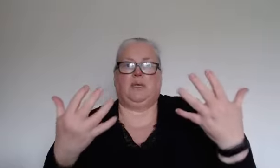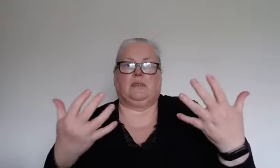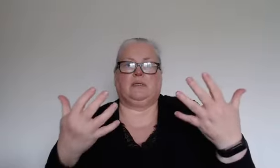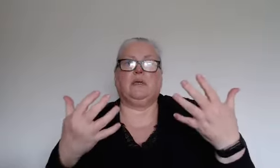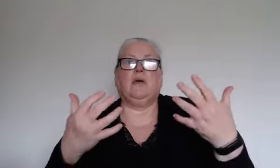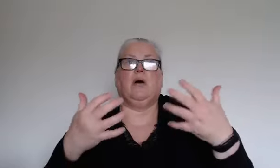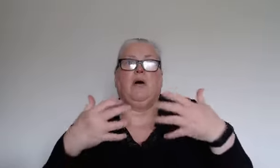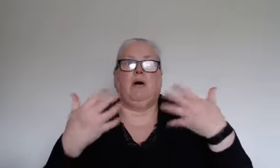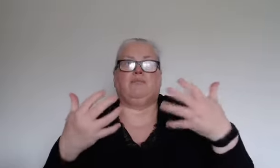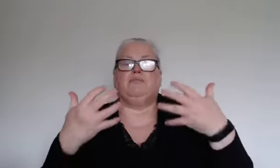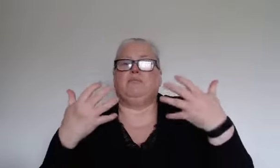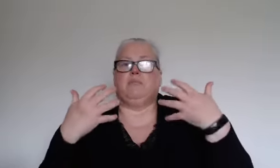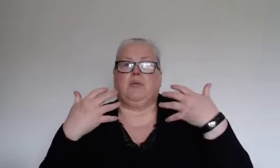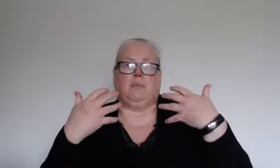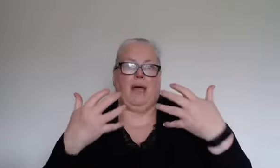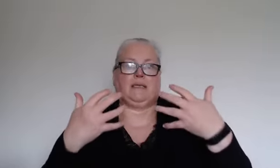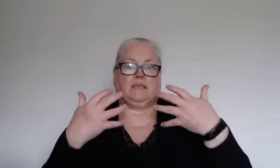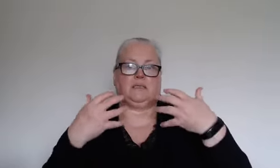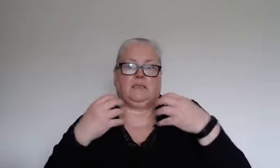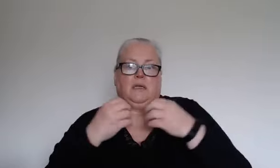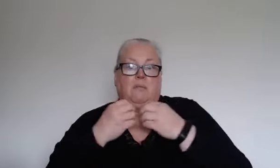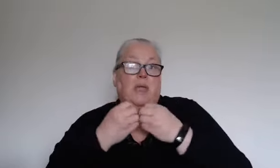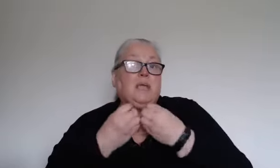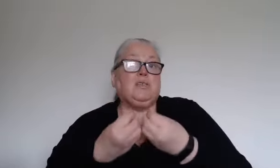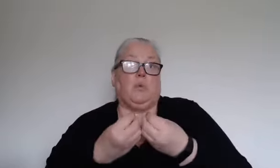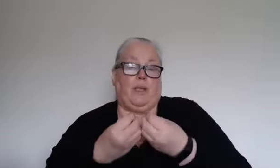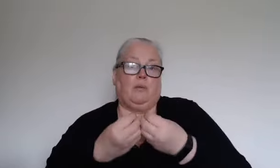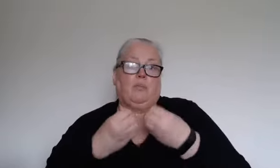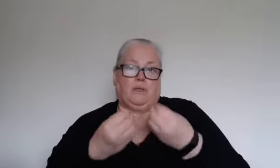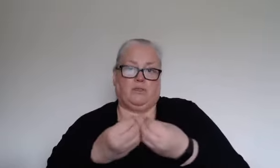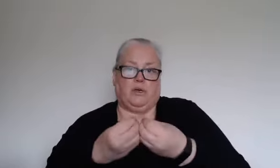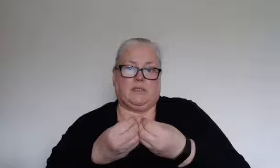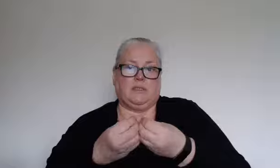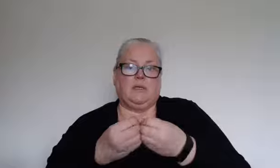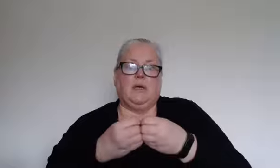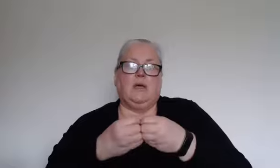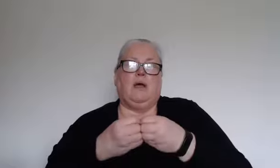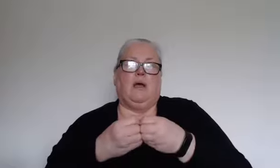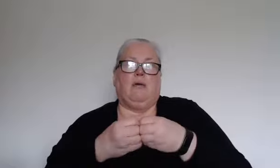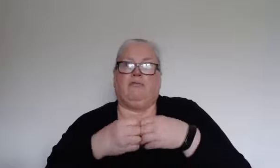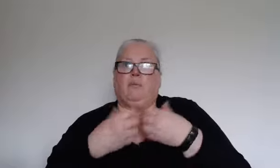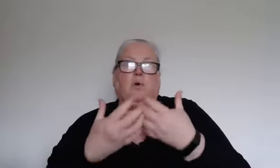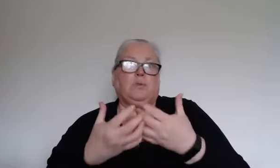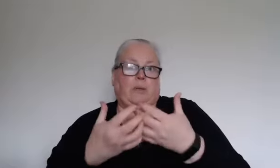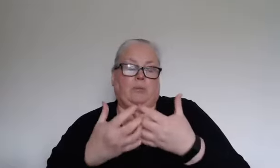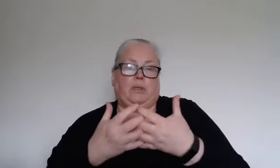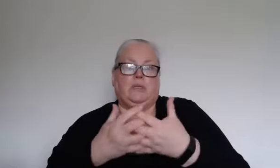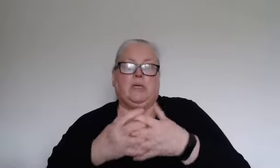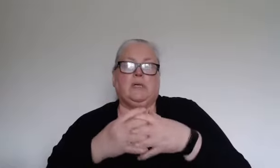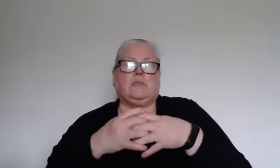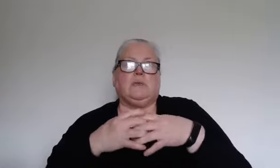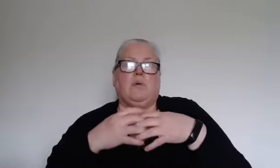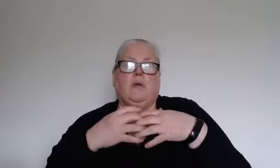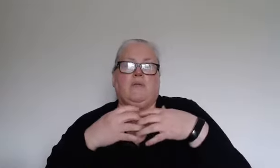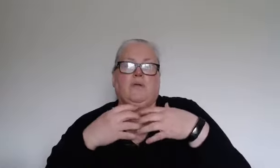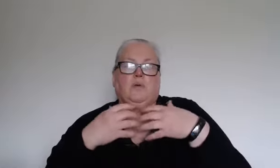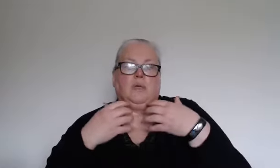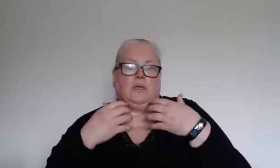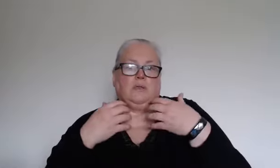is often impacted in a major way by stress for most people. So if you can